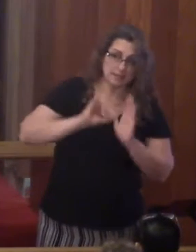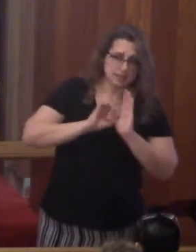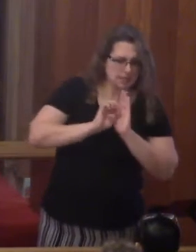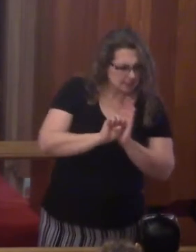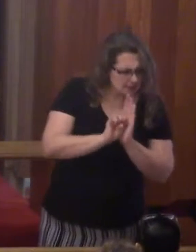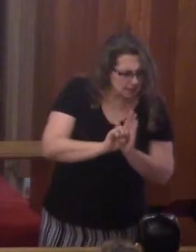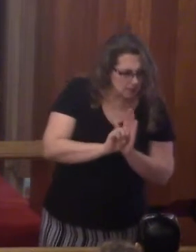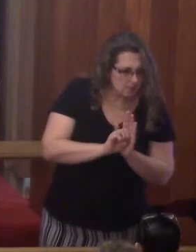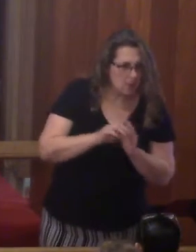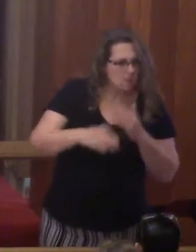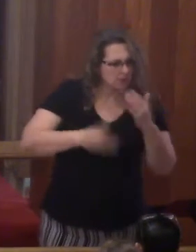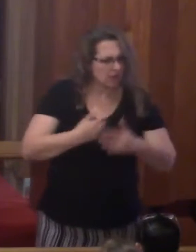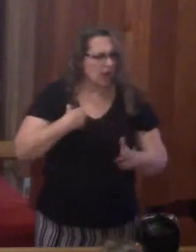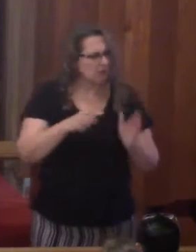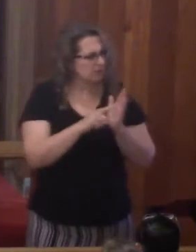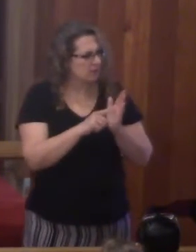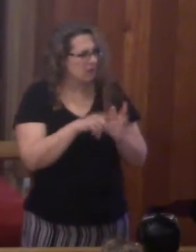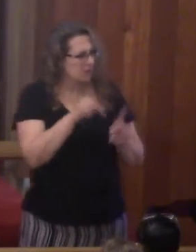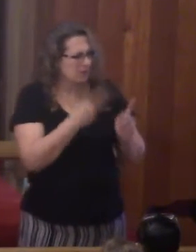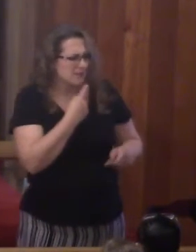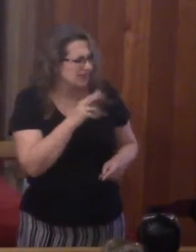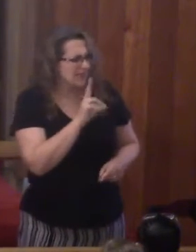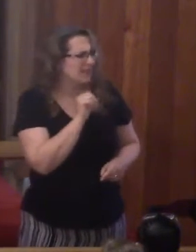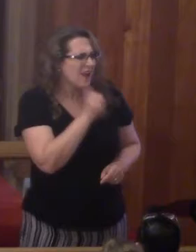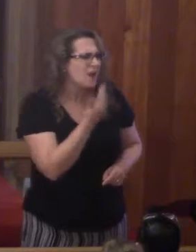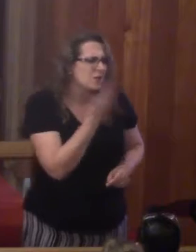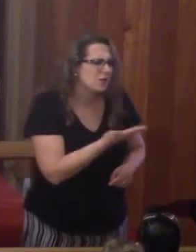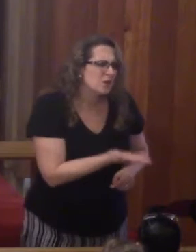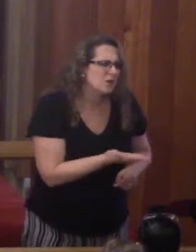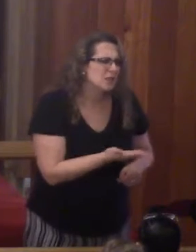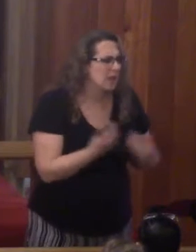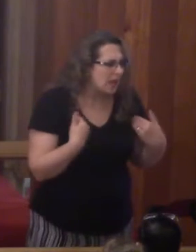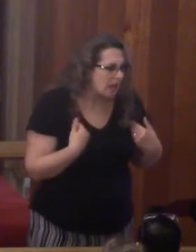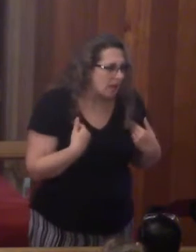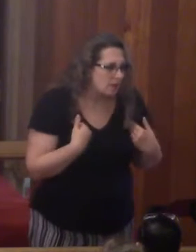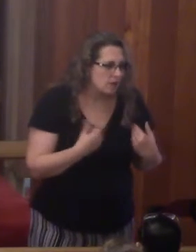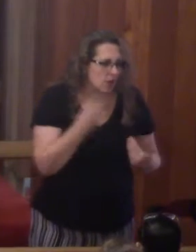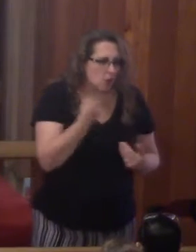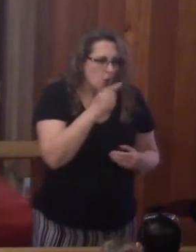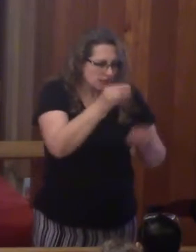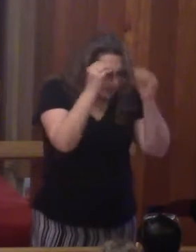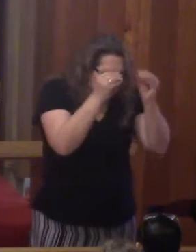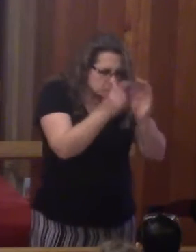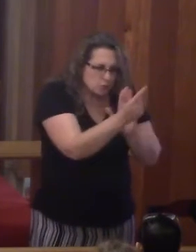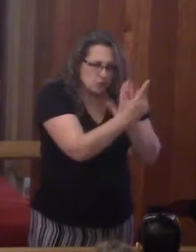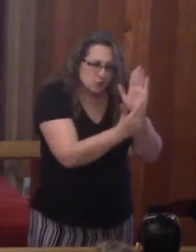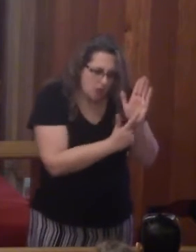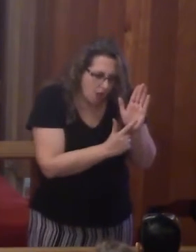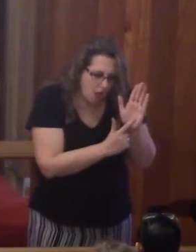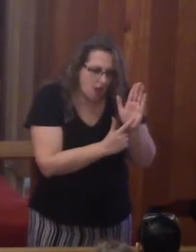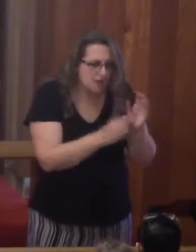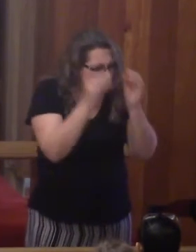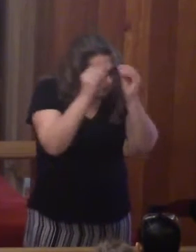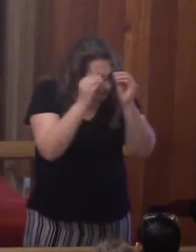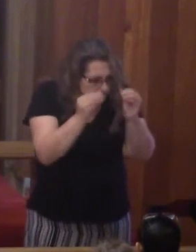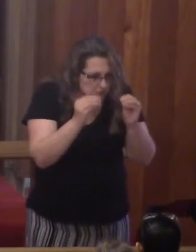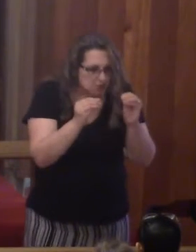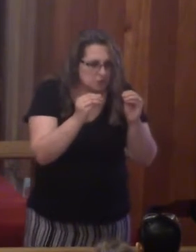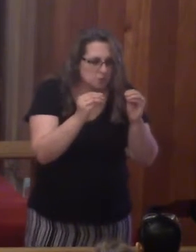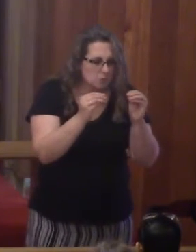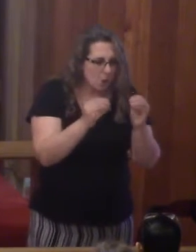I went in Lutheranism, people kept saying, well, that's not a good thing to wear because all it does is teach you the law. All it does is teach